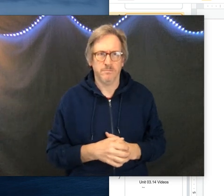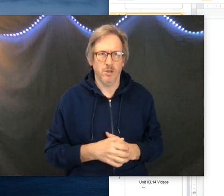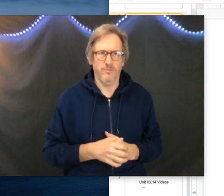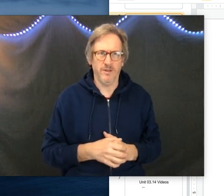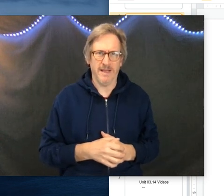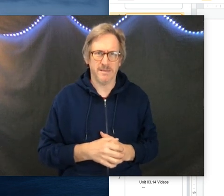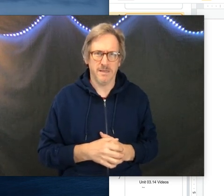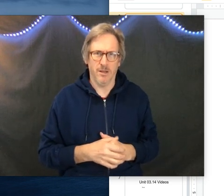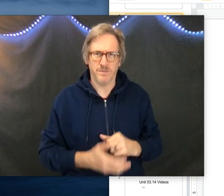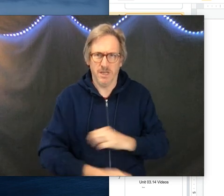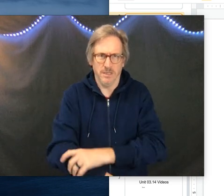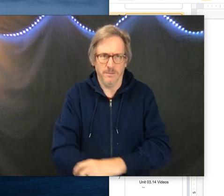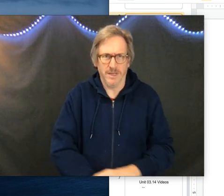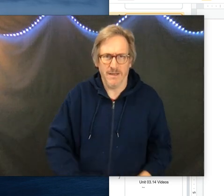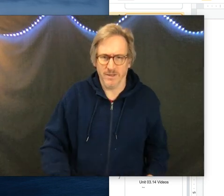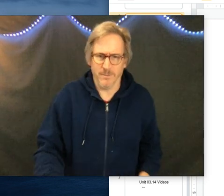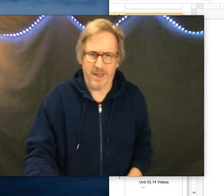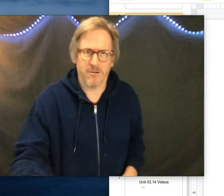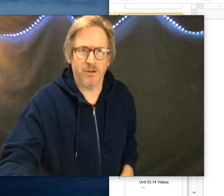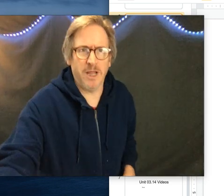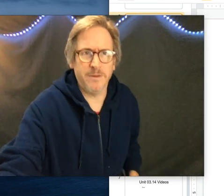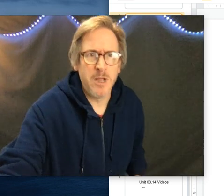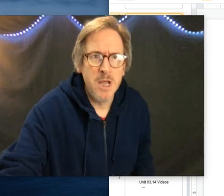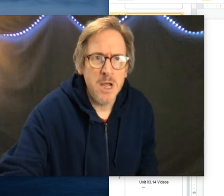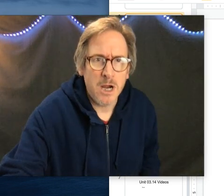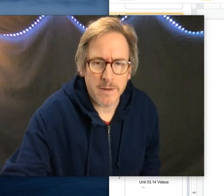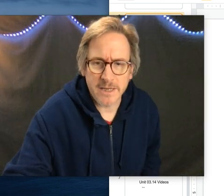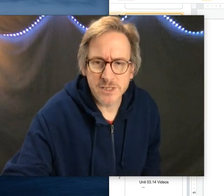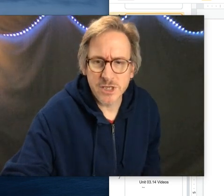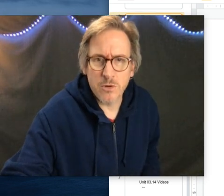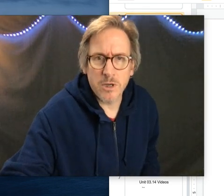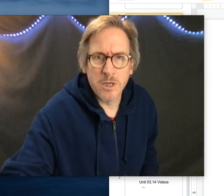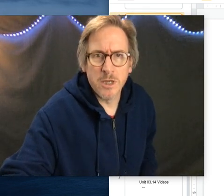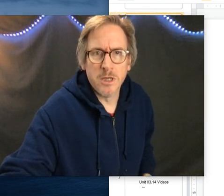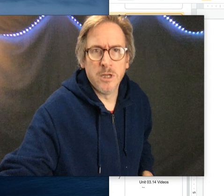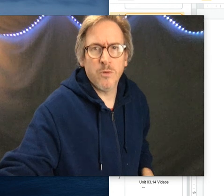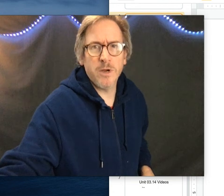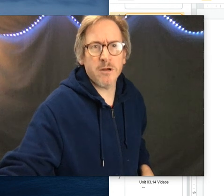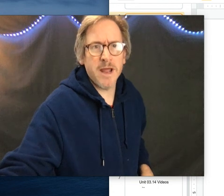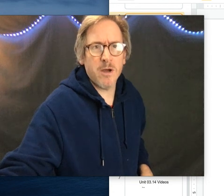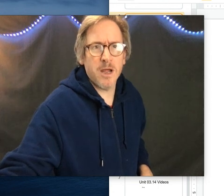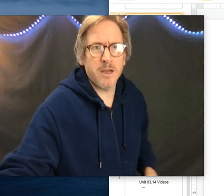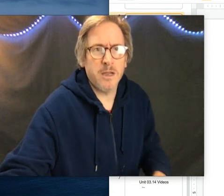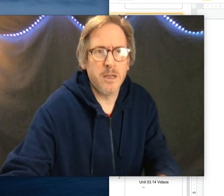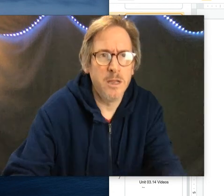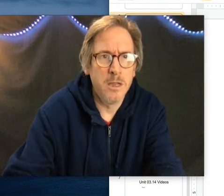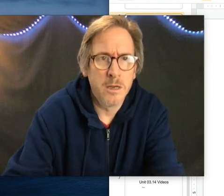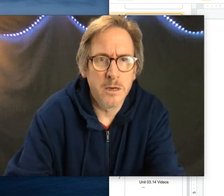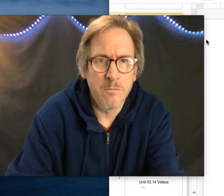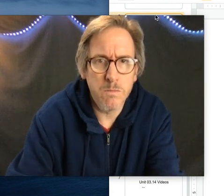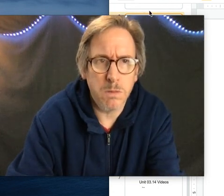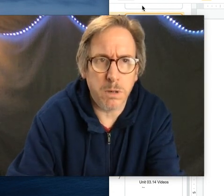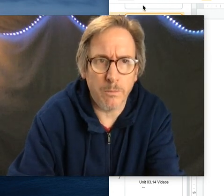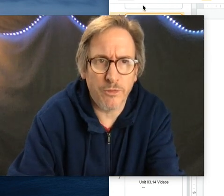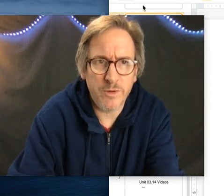Okay, hopefully that helps a little bit, having the background light. All right, so we are now on